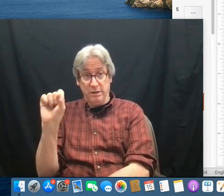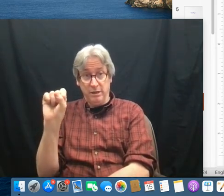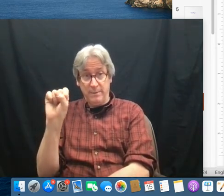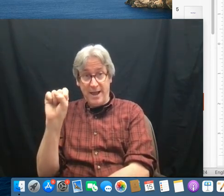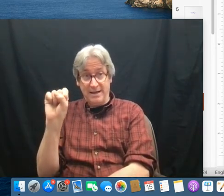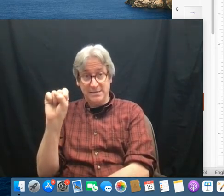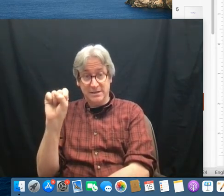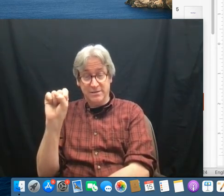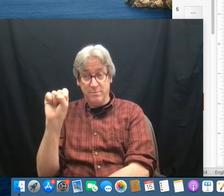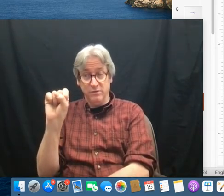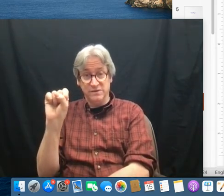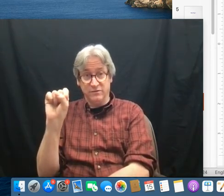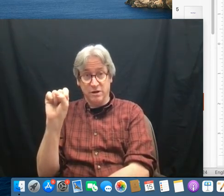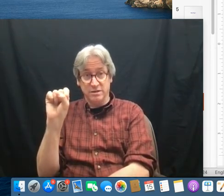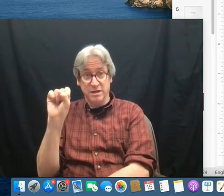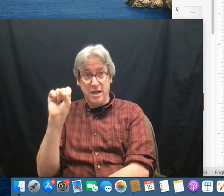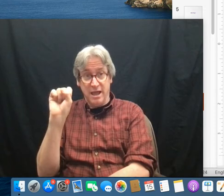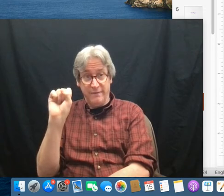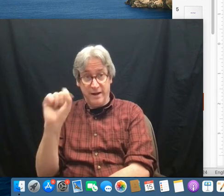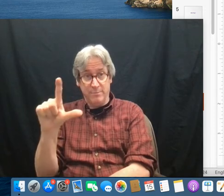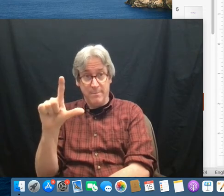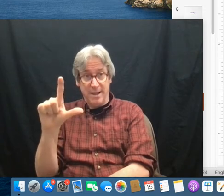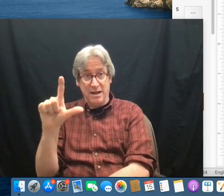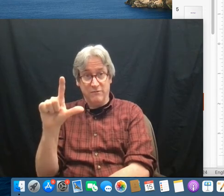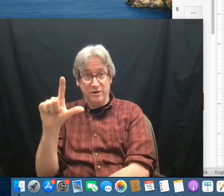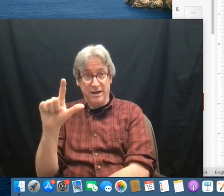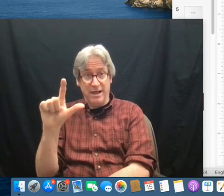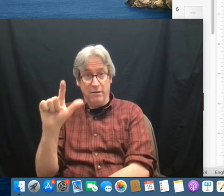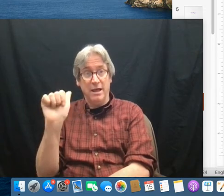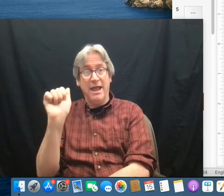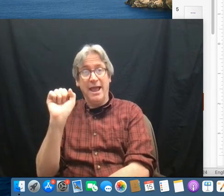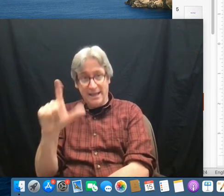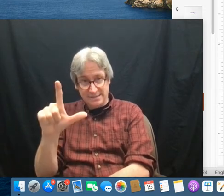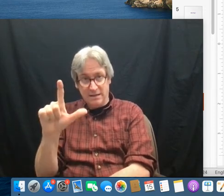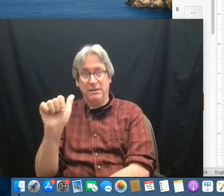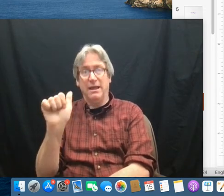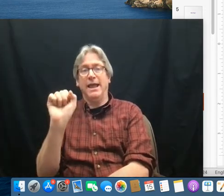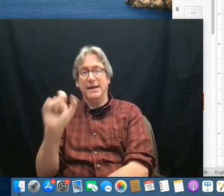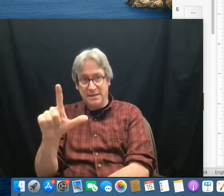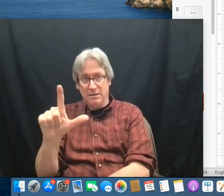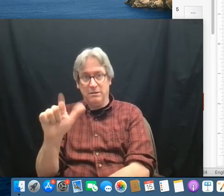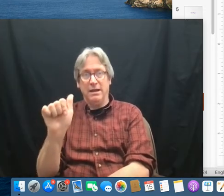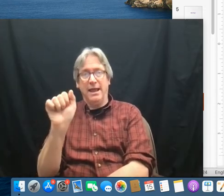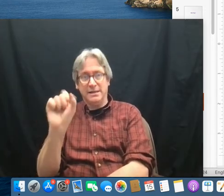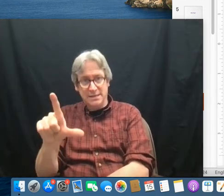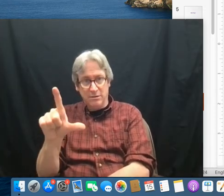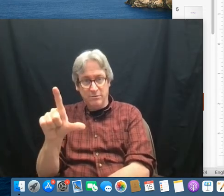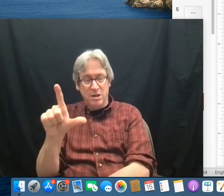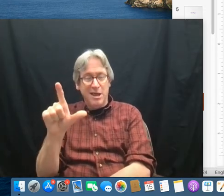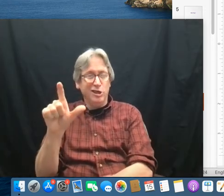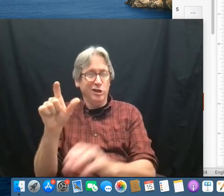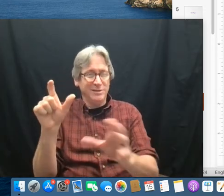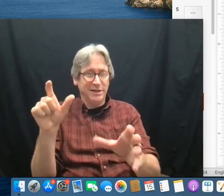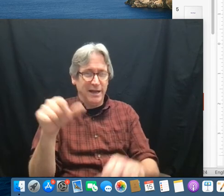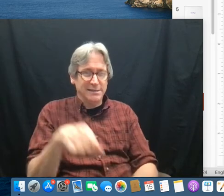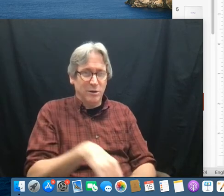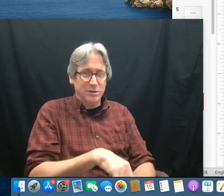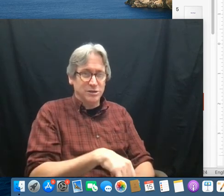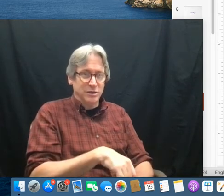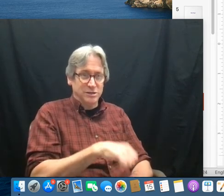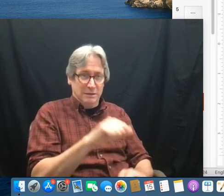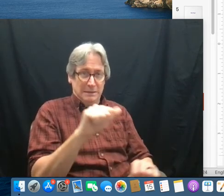Once you get into actual signing at speed, it'll just be ASL, ASL. And if you notice, there's a little